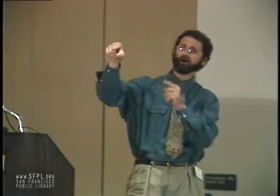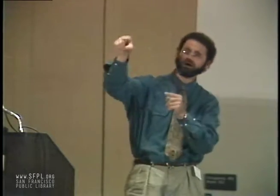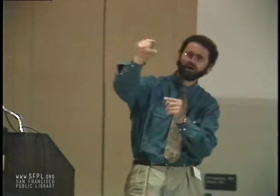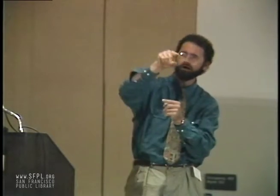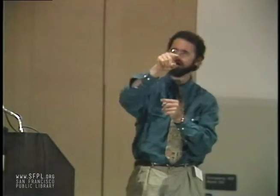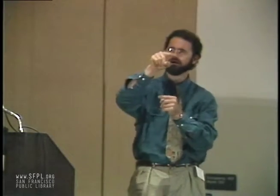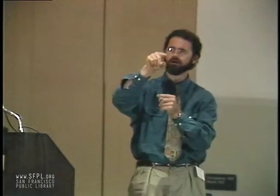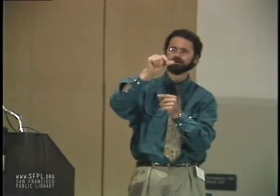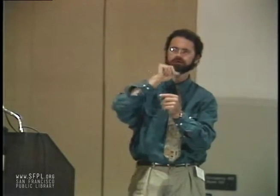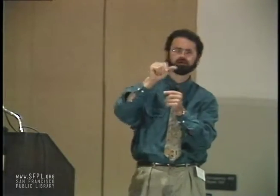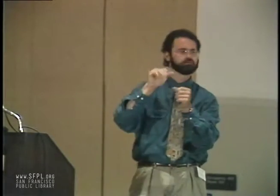The difficulty